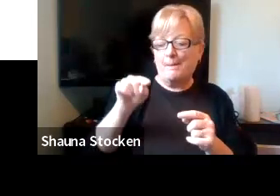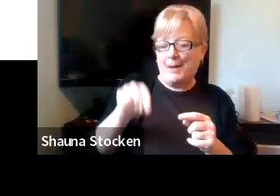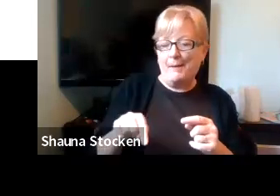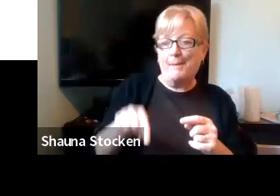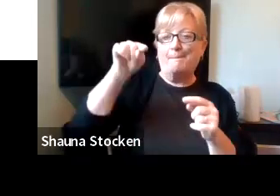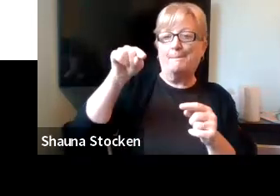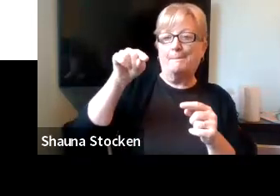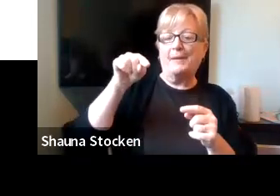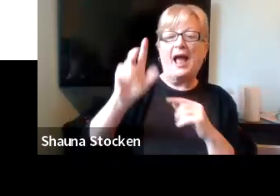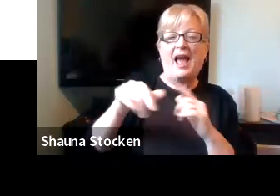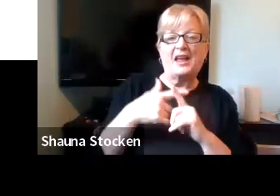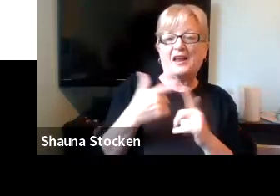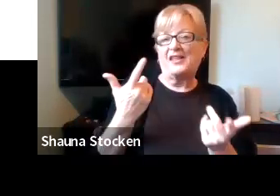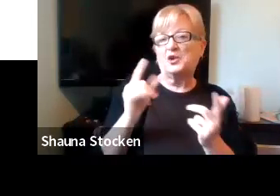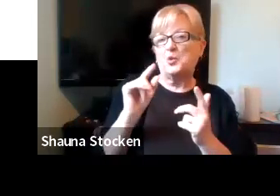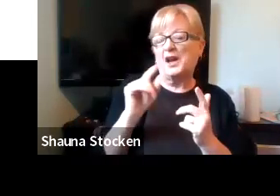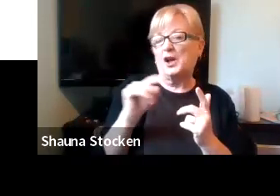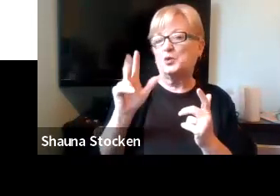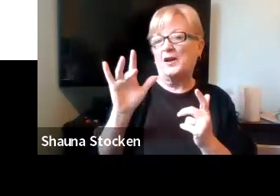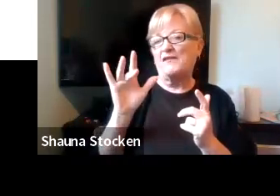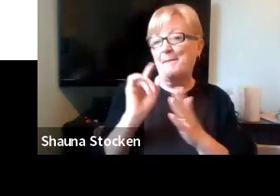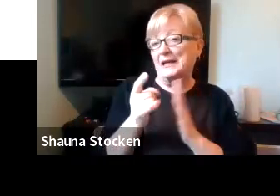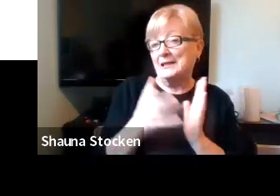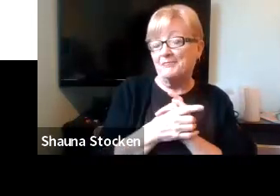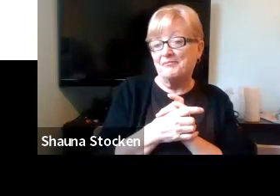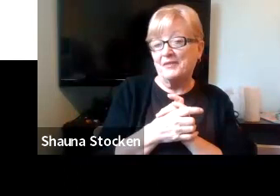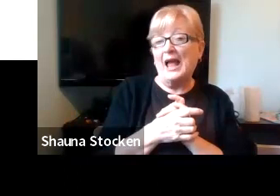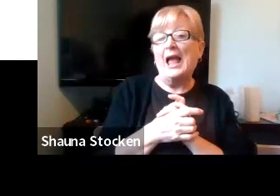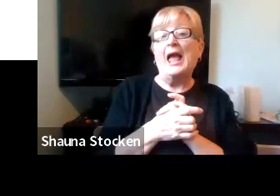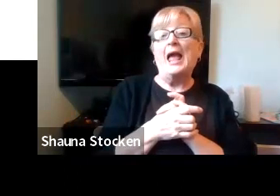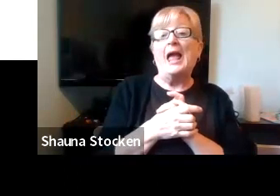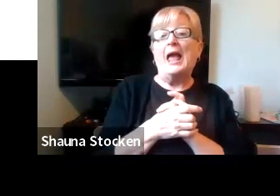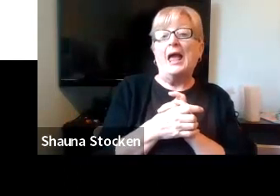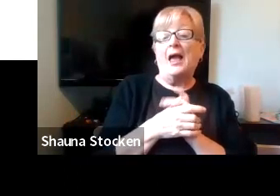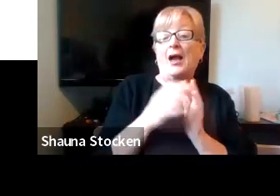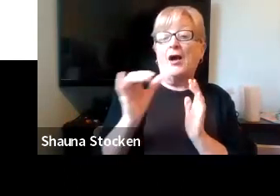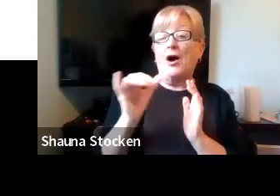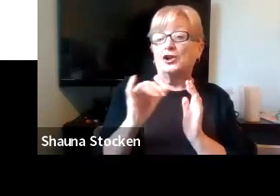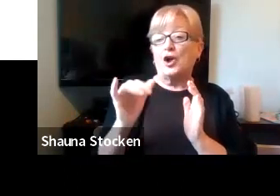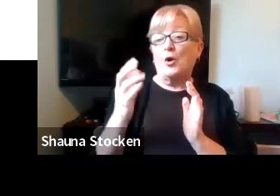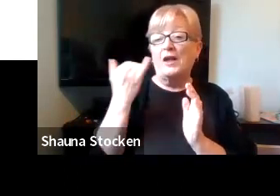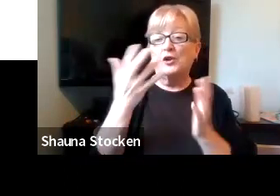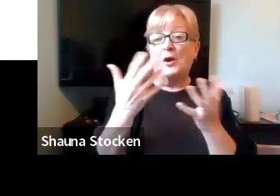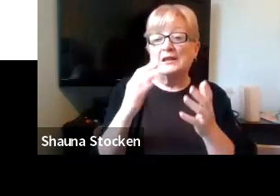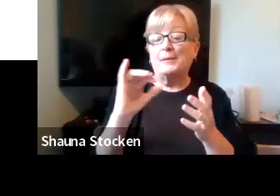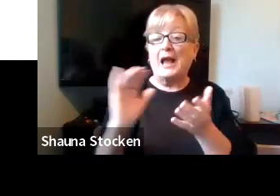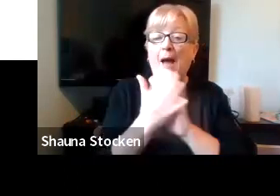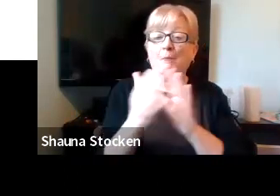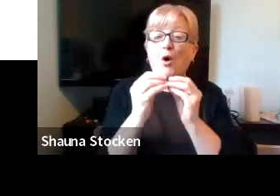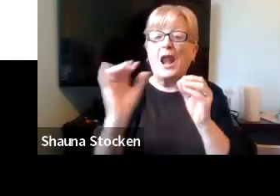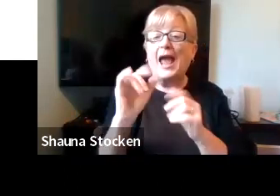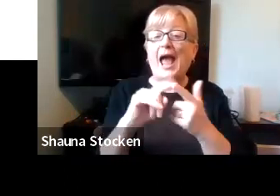20 to 25 minutes, I believe. The other added piece is if you want it to be more like an apple crisp, you can